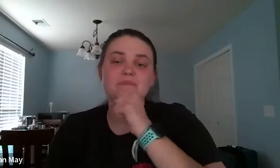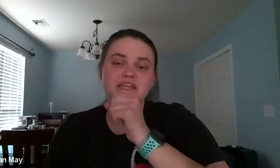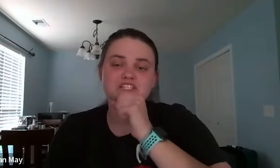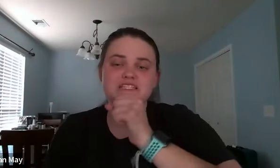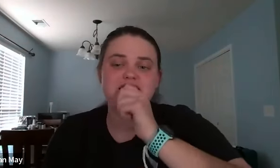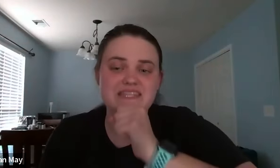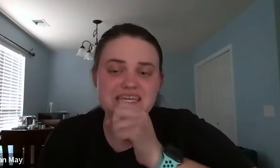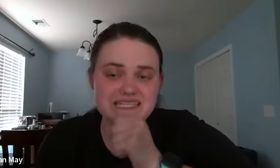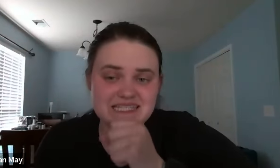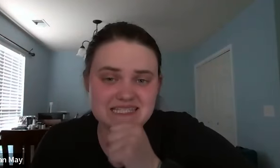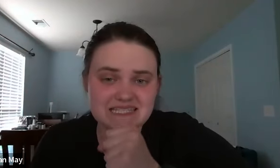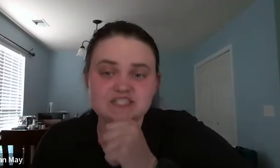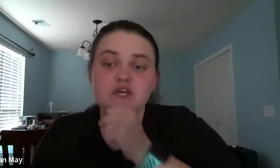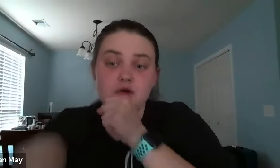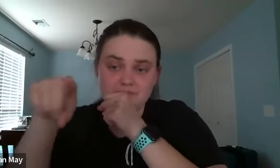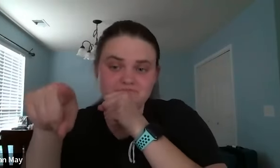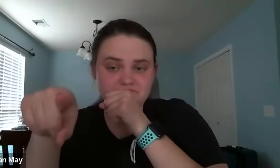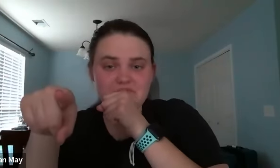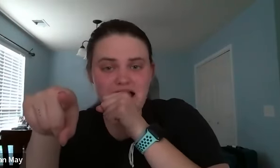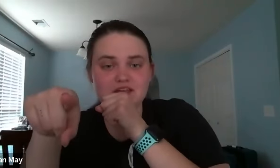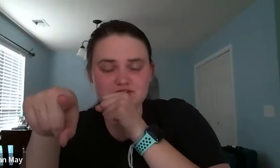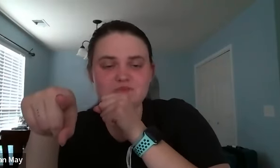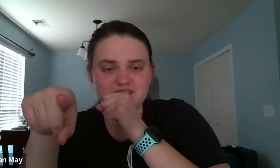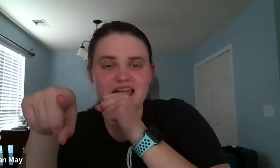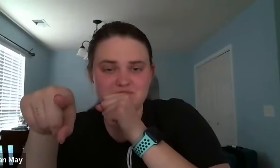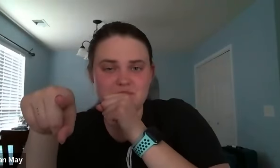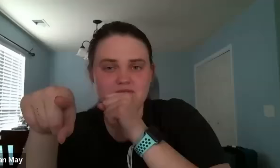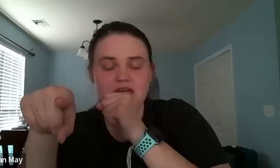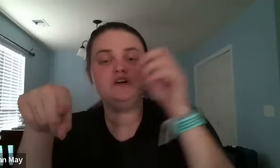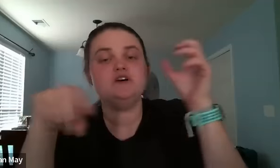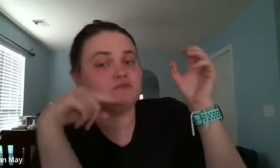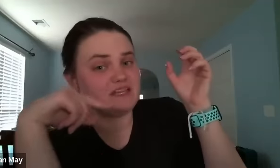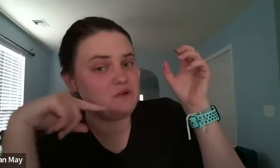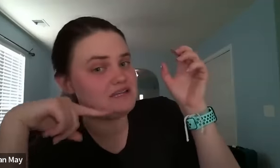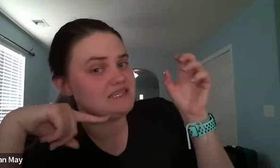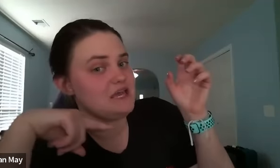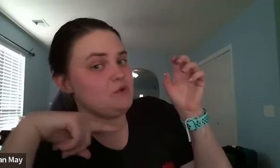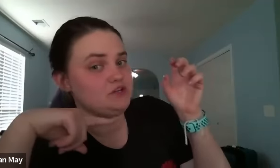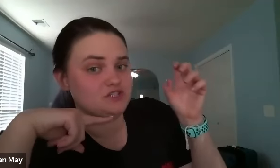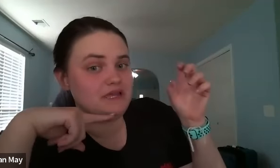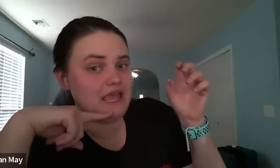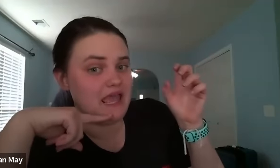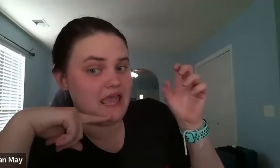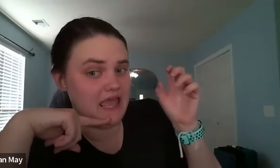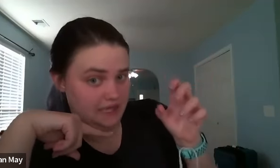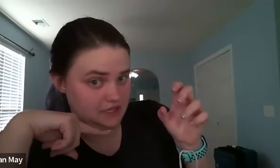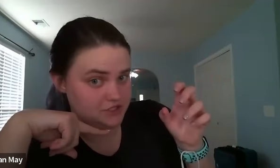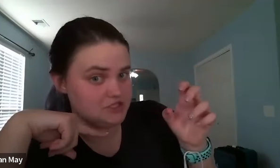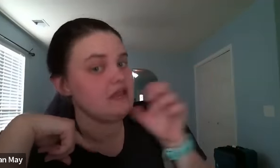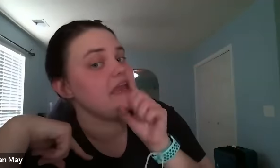mean, it's just this. So I know someone's going to ask me about that. So that's why I said when you're doing age is